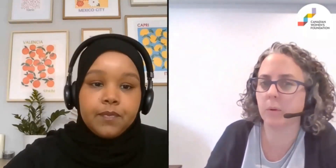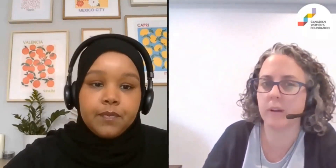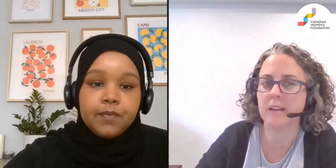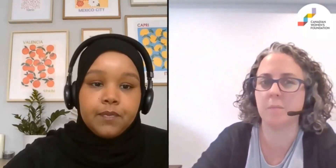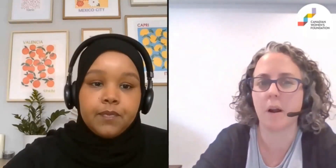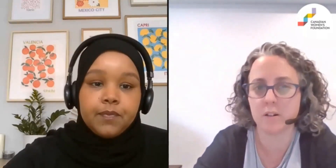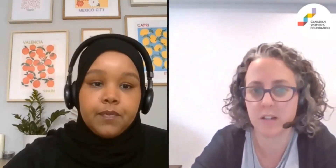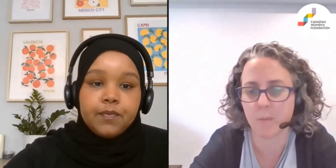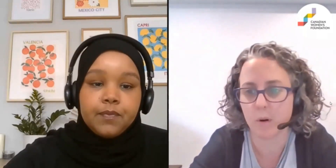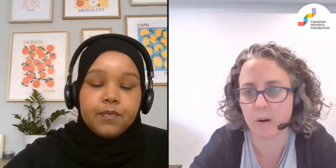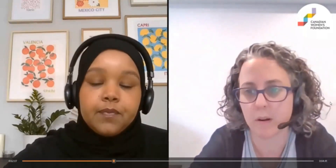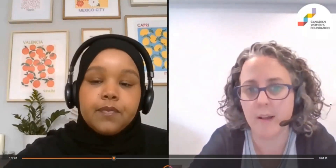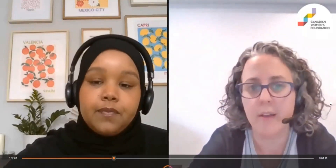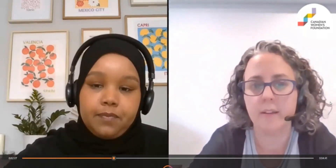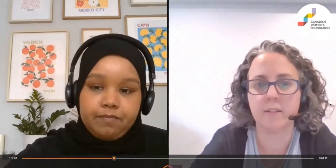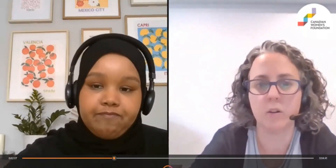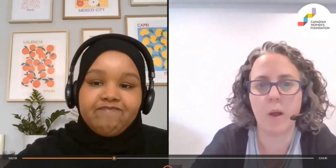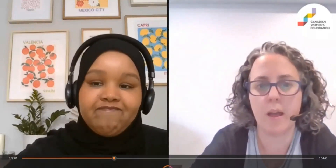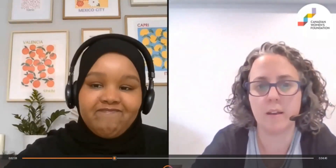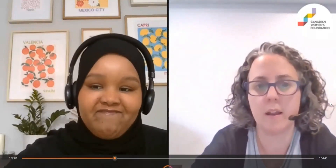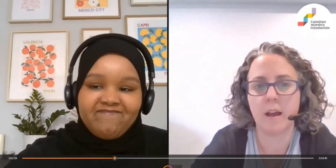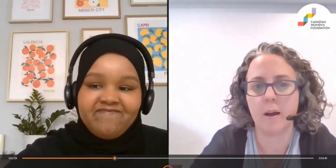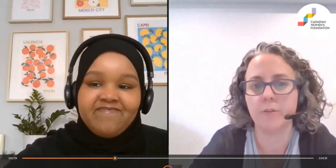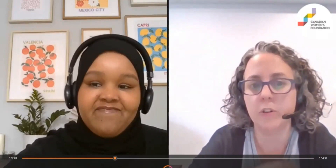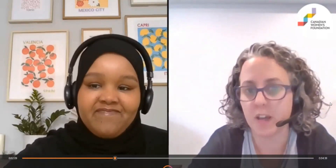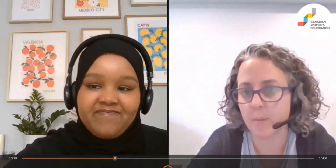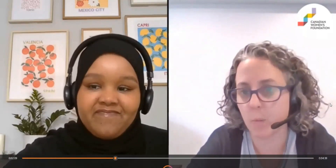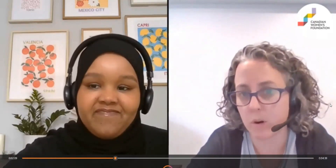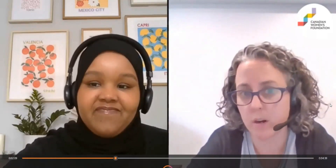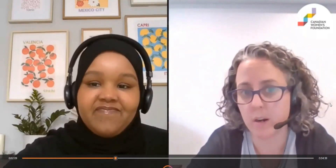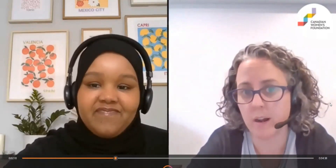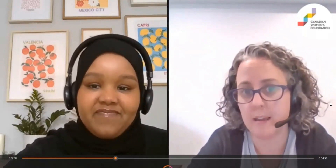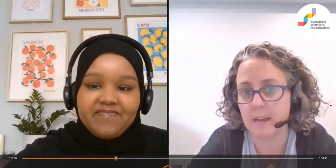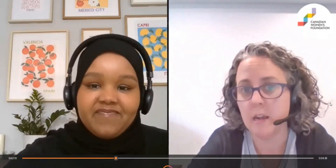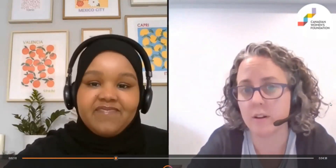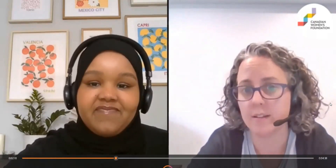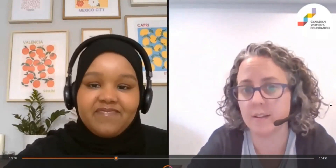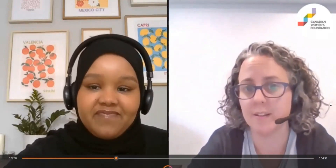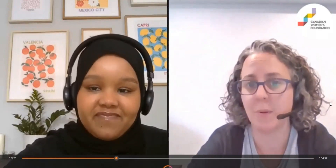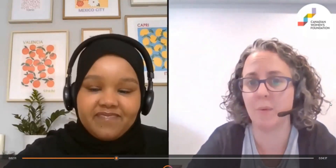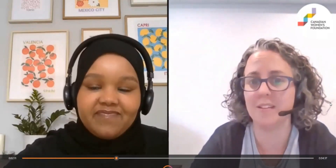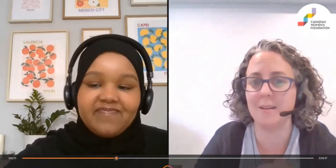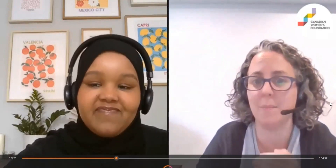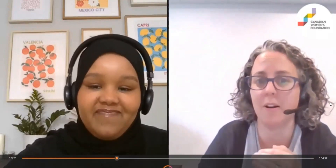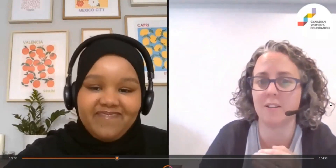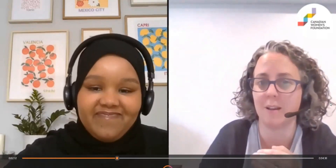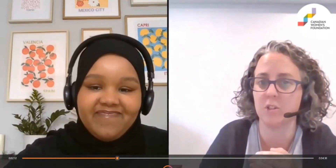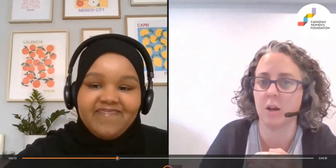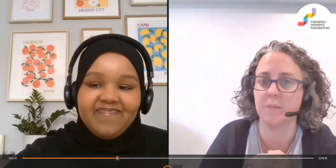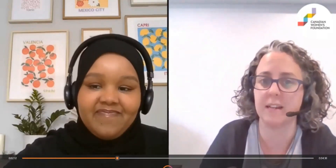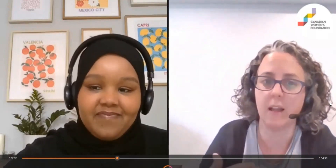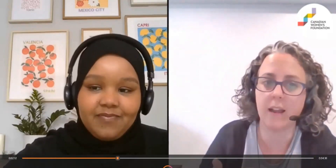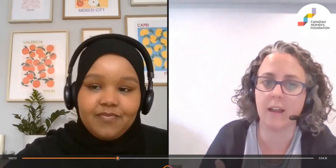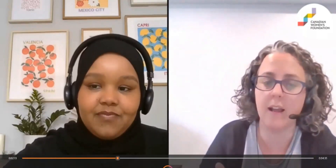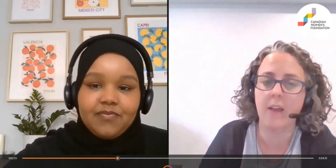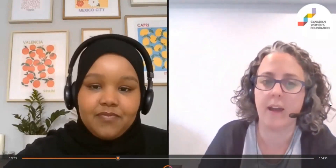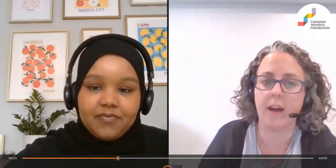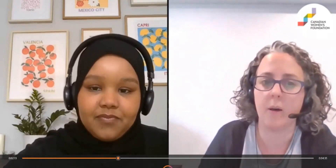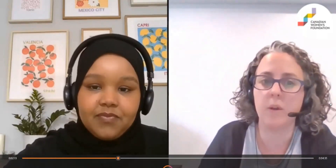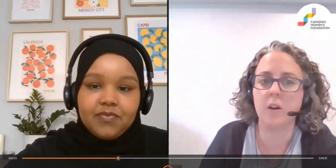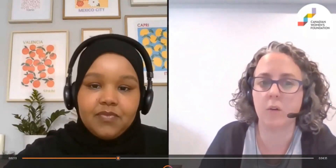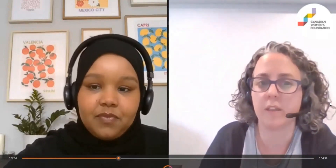still employed in part-time work. So when full-time work increases, but we see part-time jobs